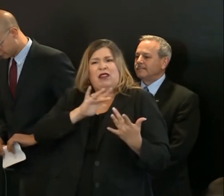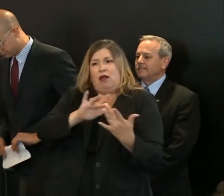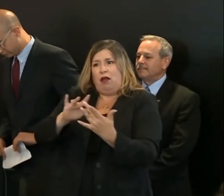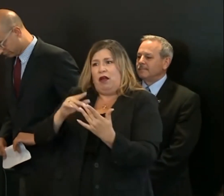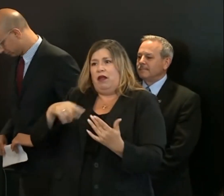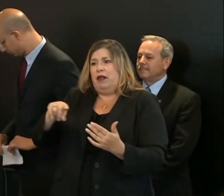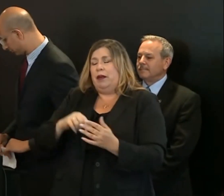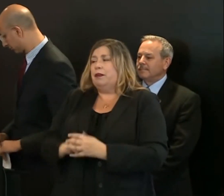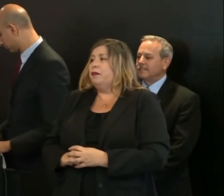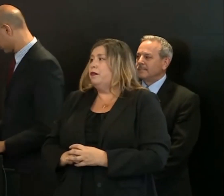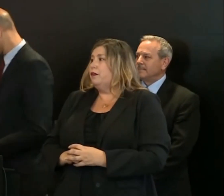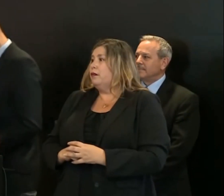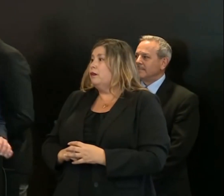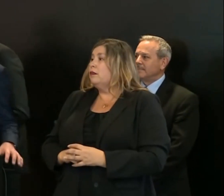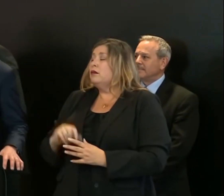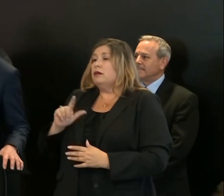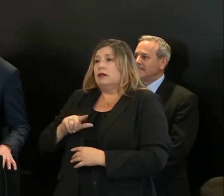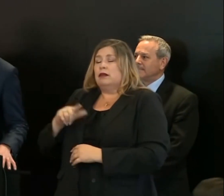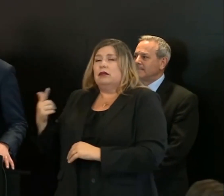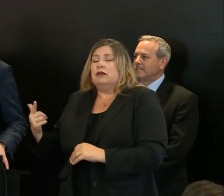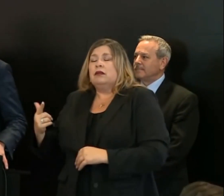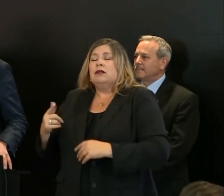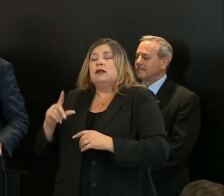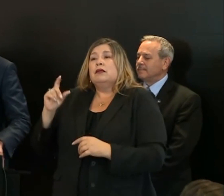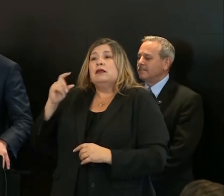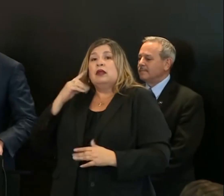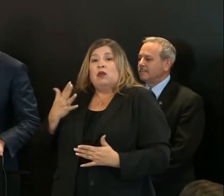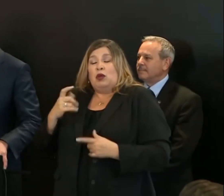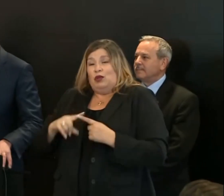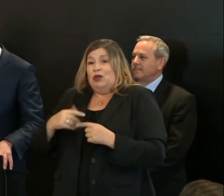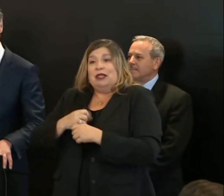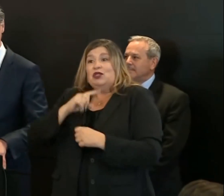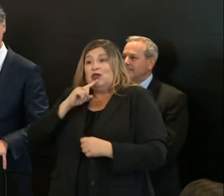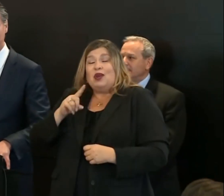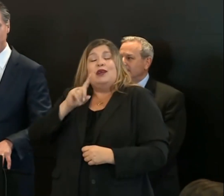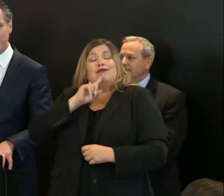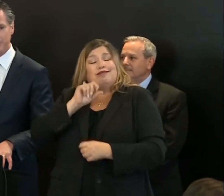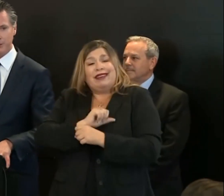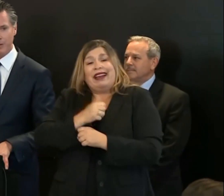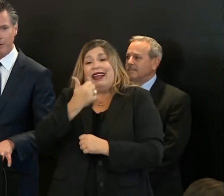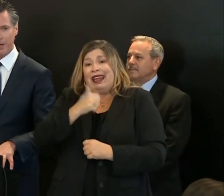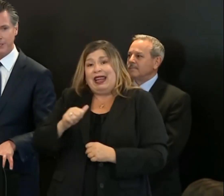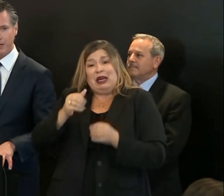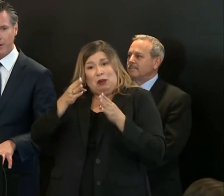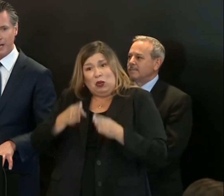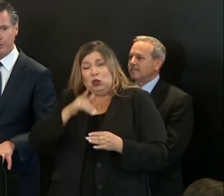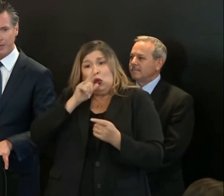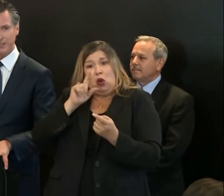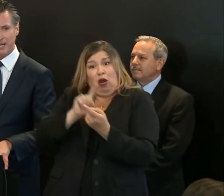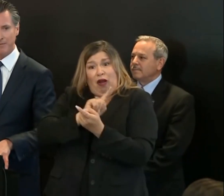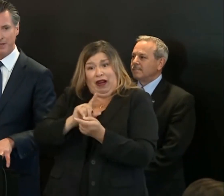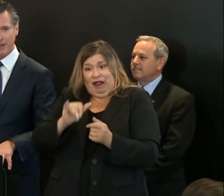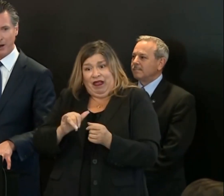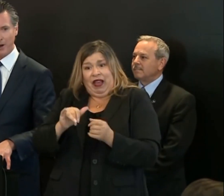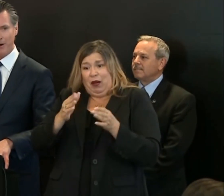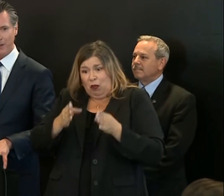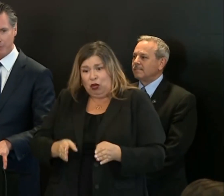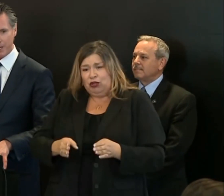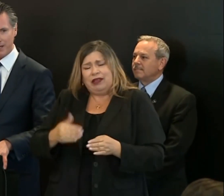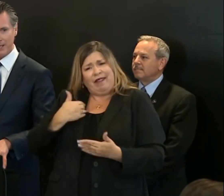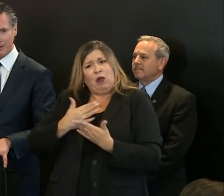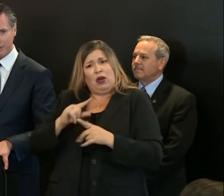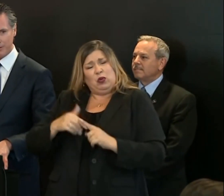just amplify, if I may, just briefly amplify. Absolutely, people that have been in contact with this individual have the right to know, and in real time, they